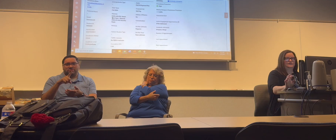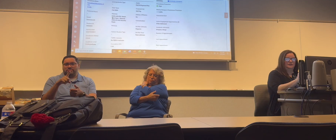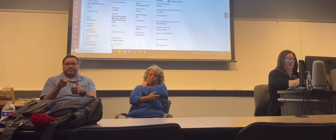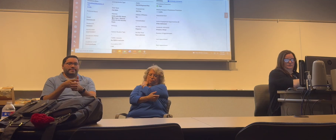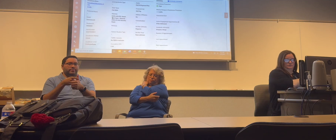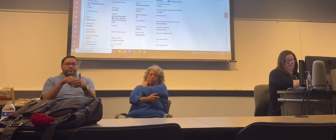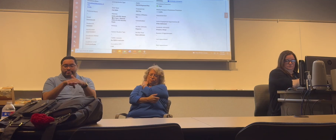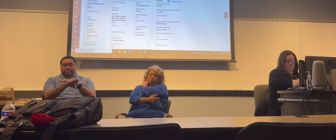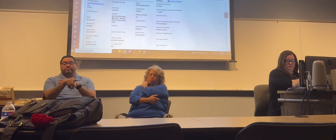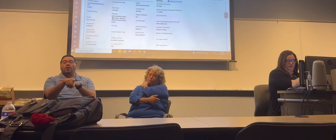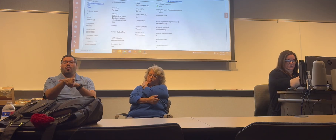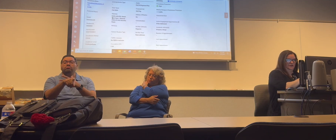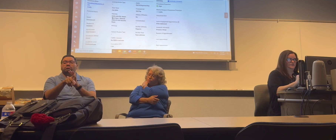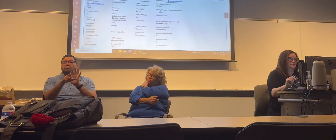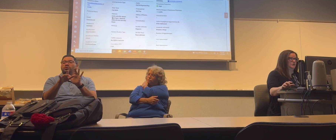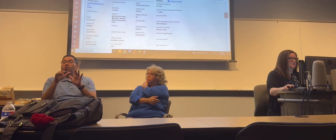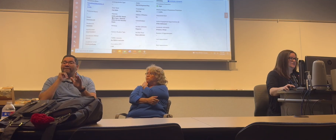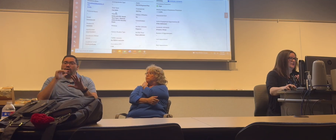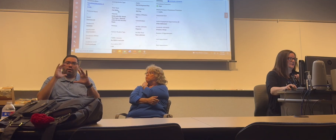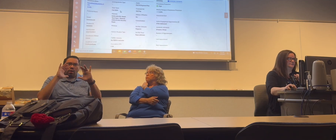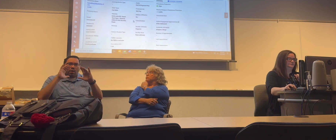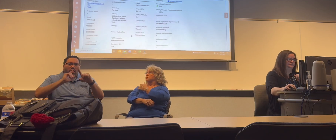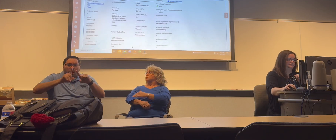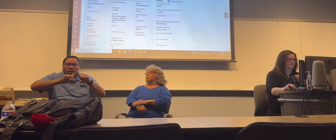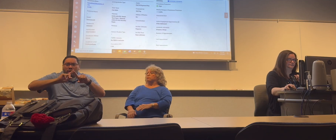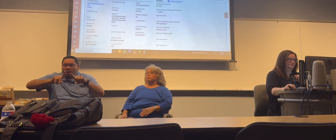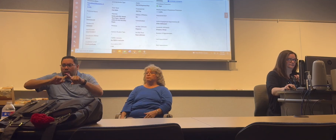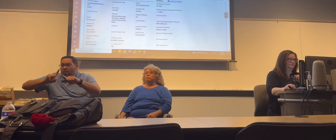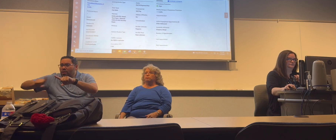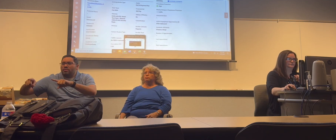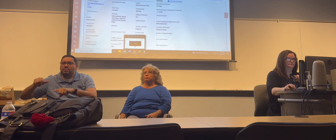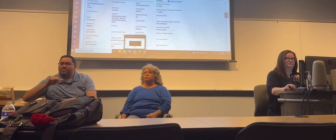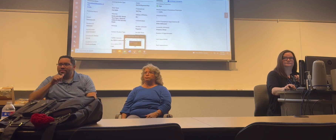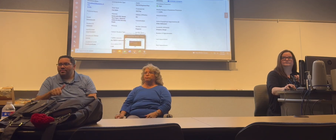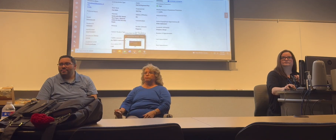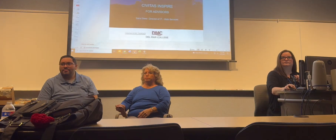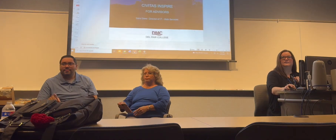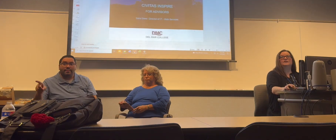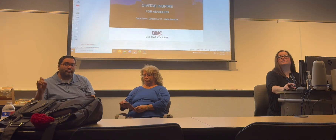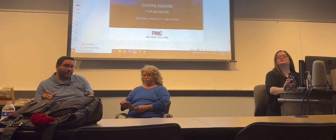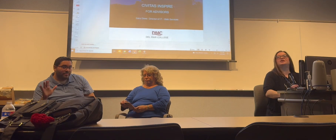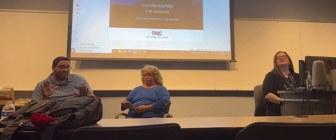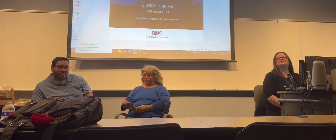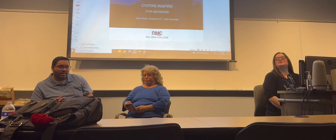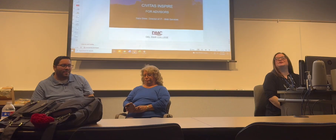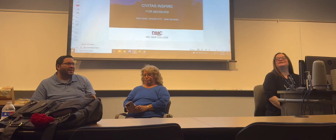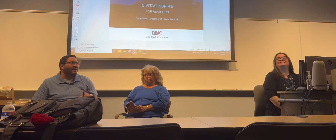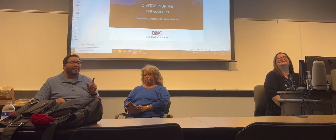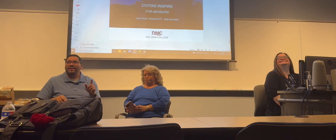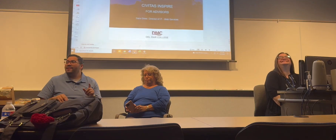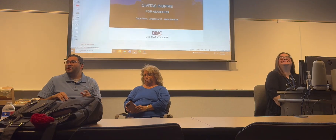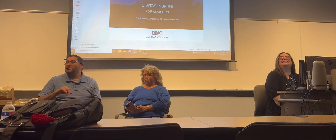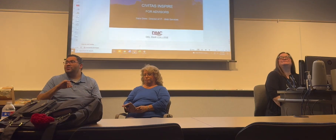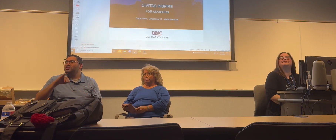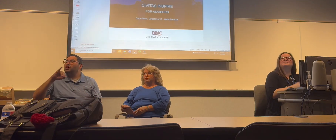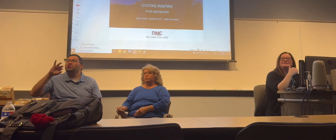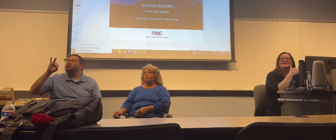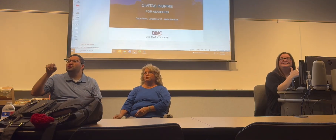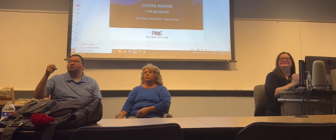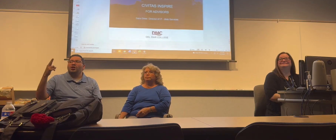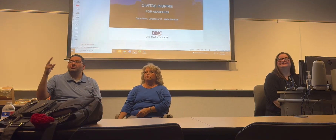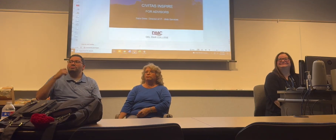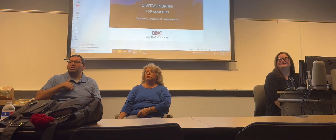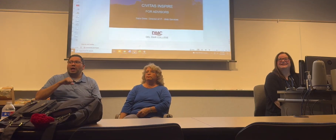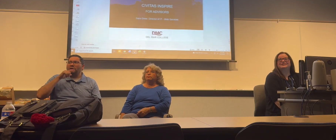don't have to go looking at all the screens, right? Which is No, Josh, I'm sorry. I'm good